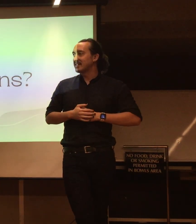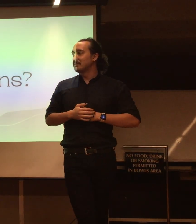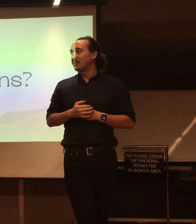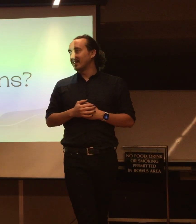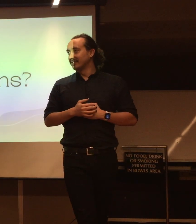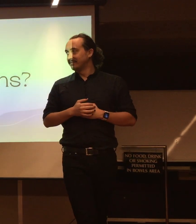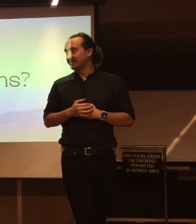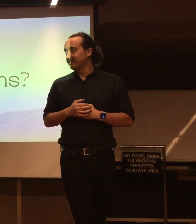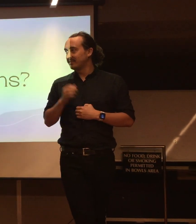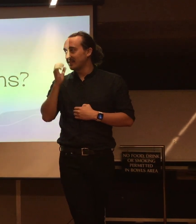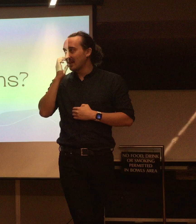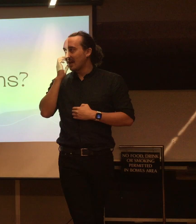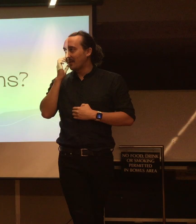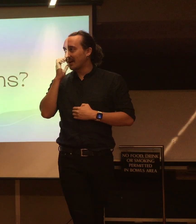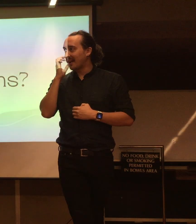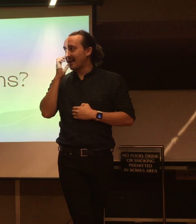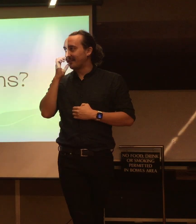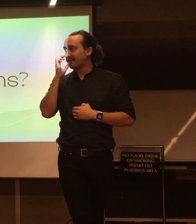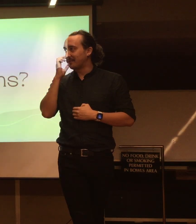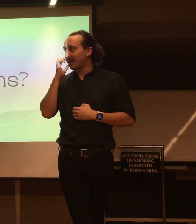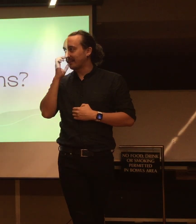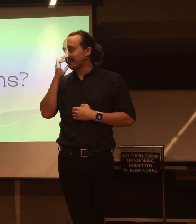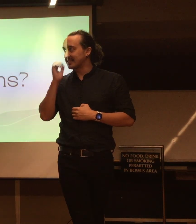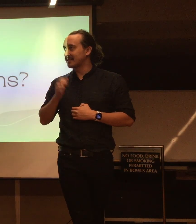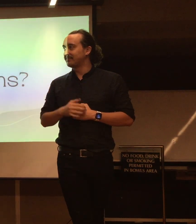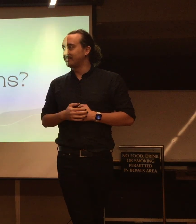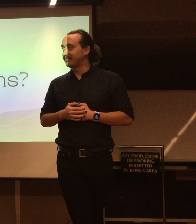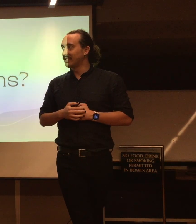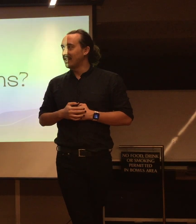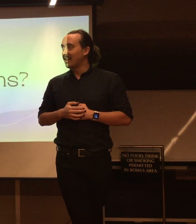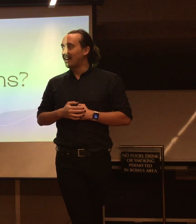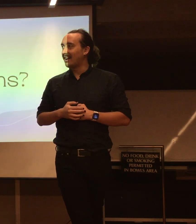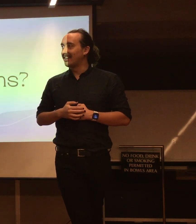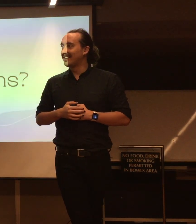Yeah. So this morning, what did I have for breakfast?